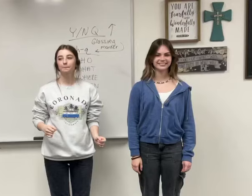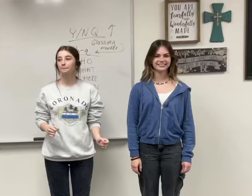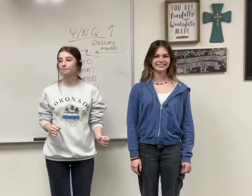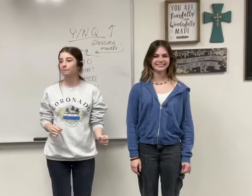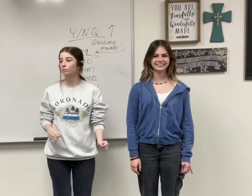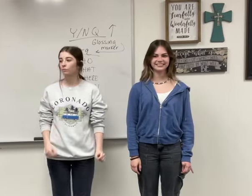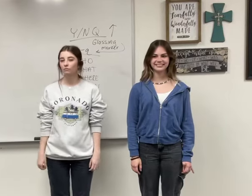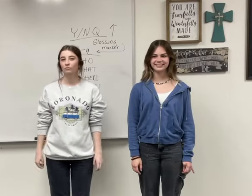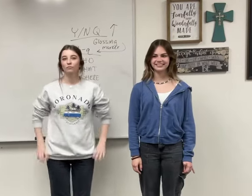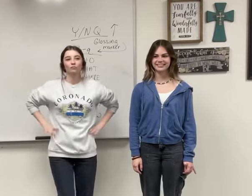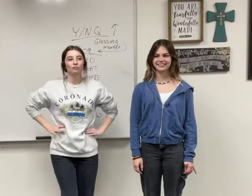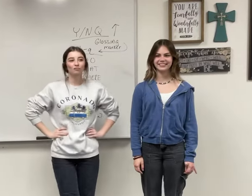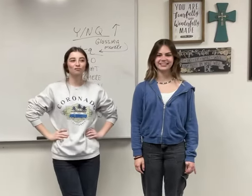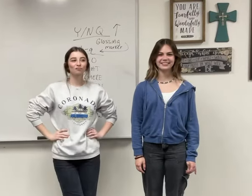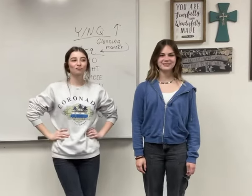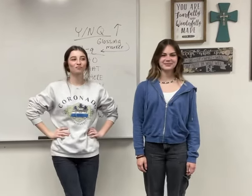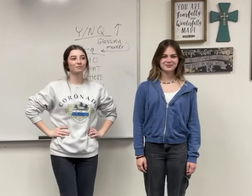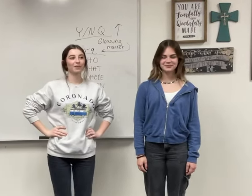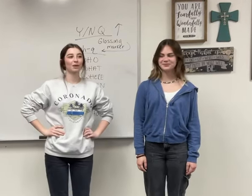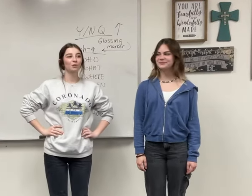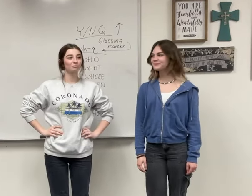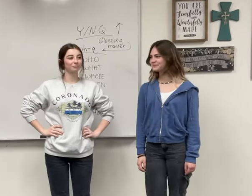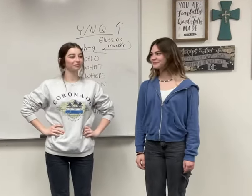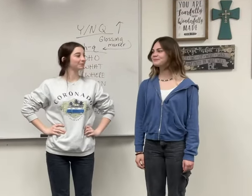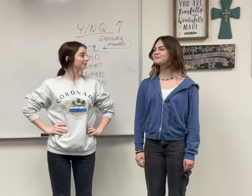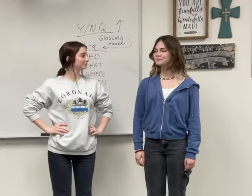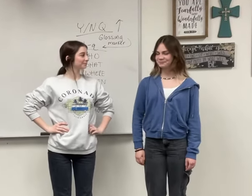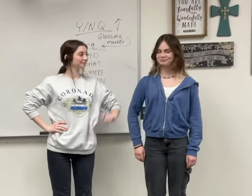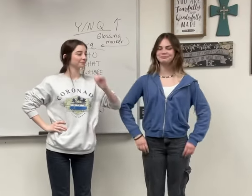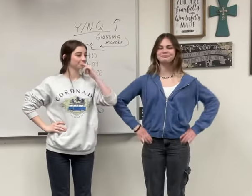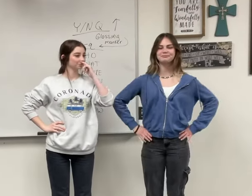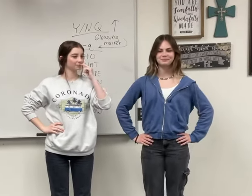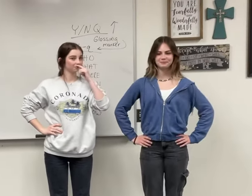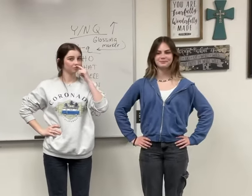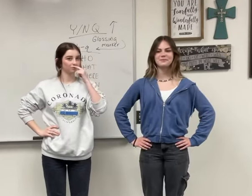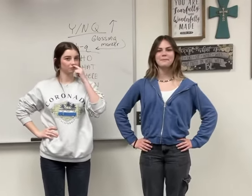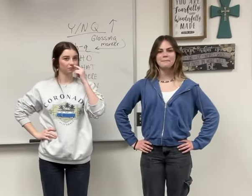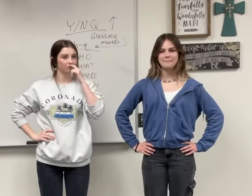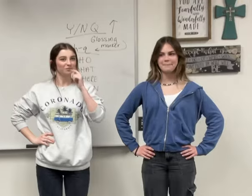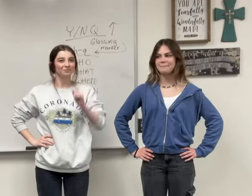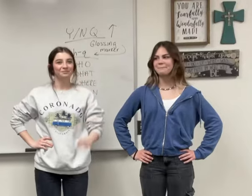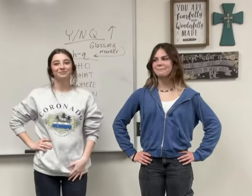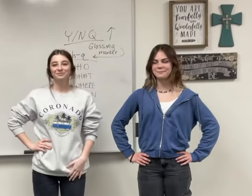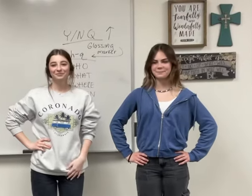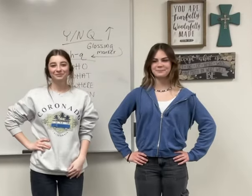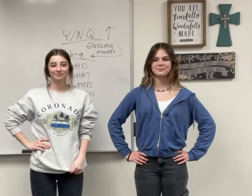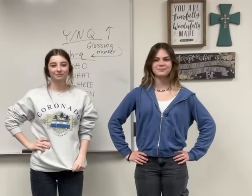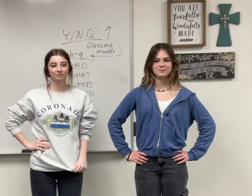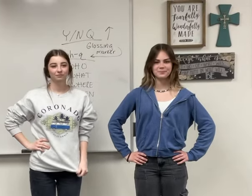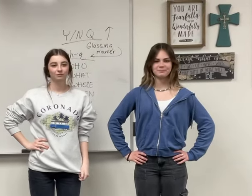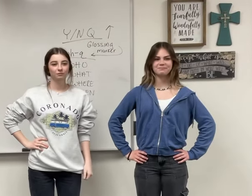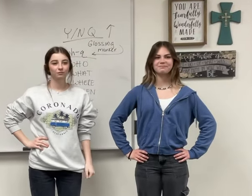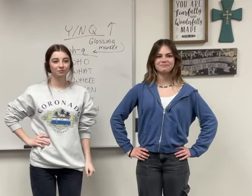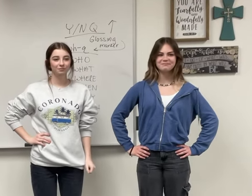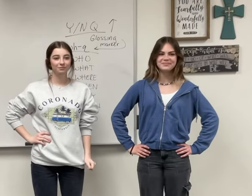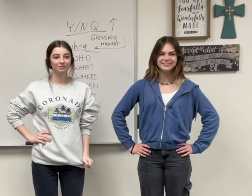I miss you guys, maybe You and I will fall